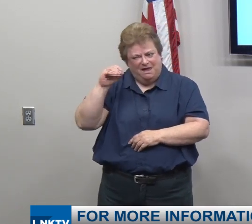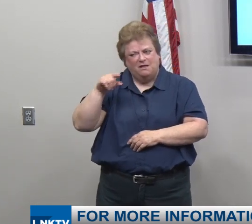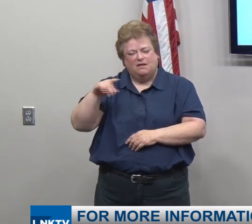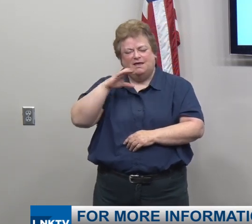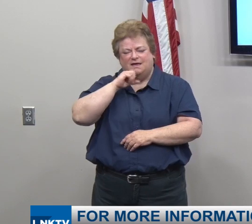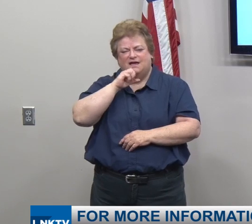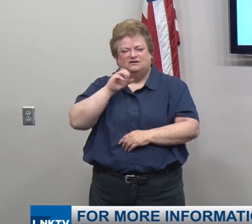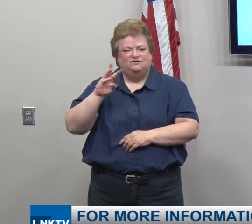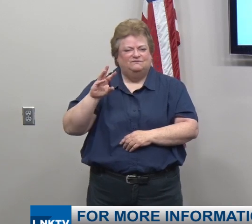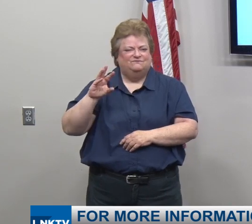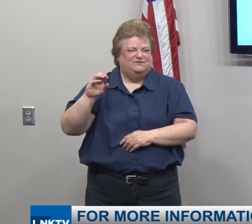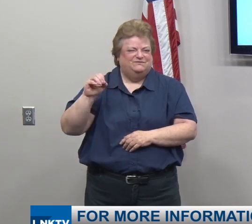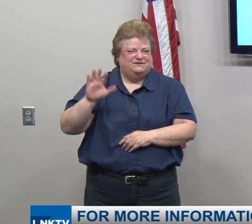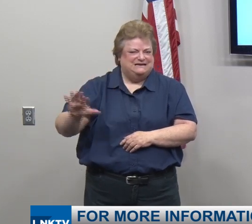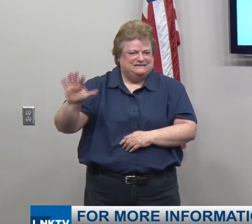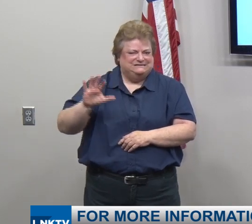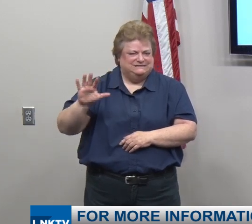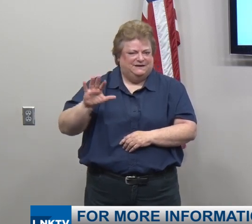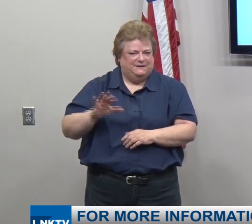50s.